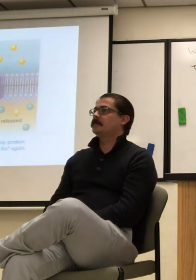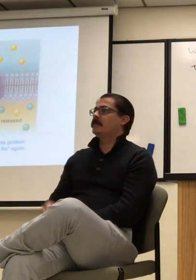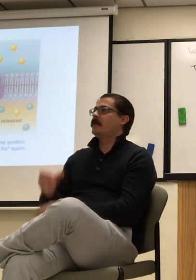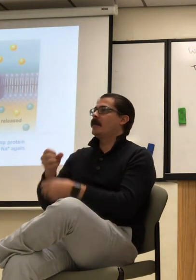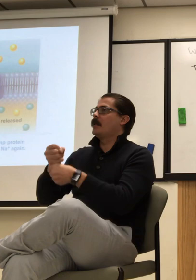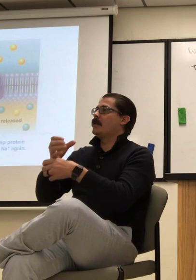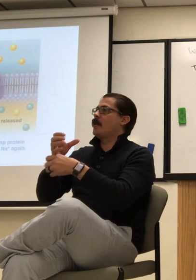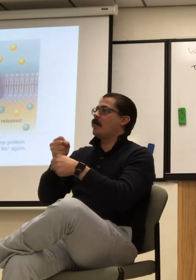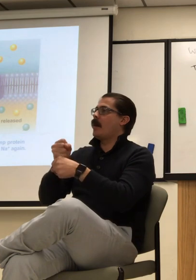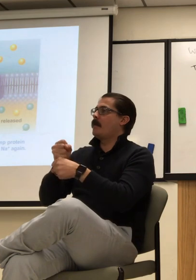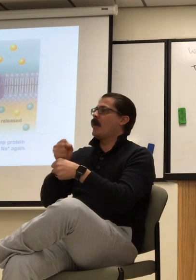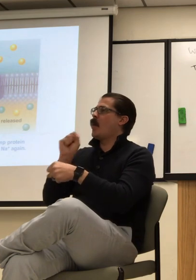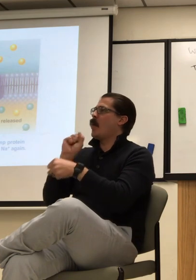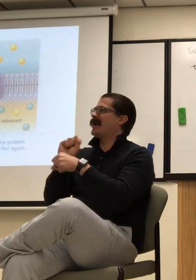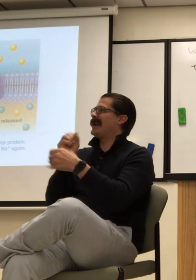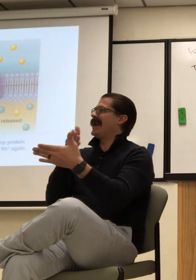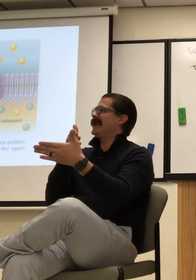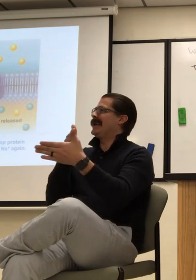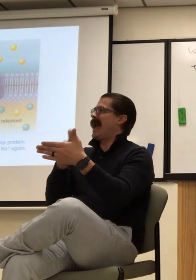passive